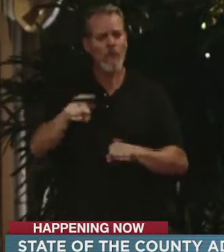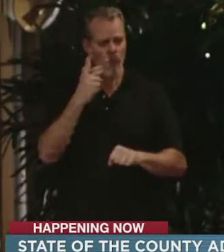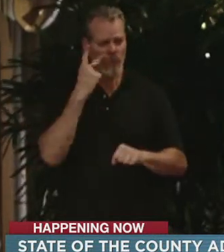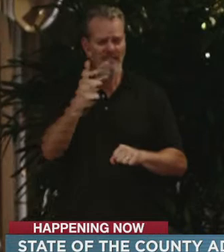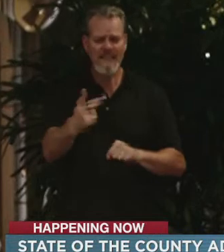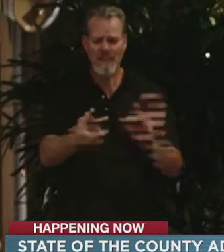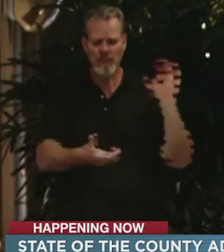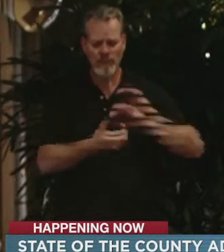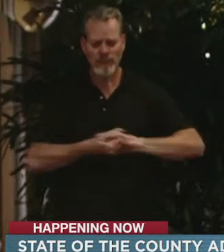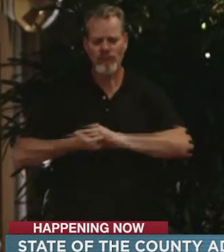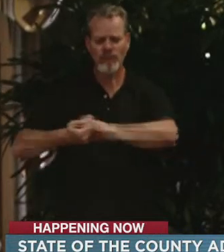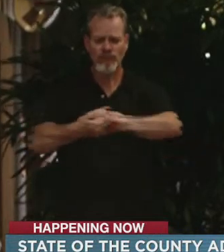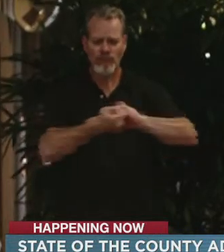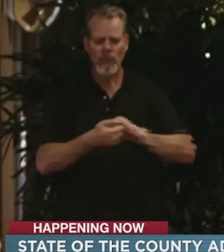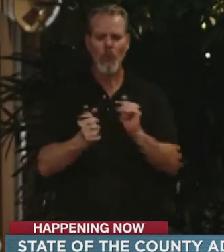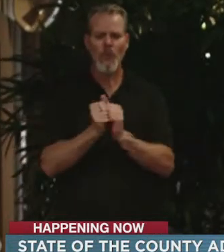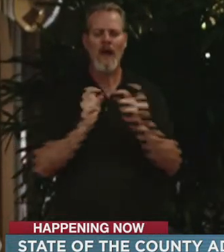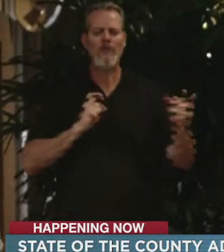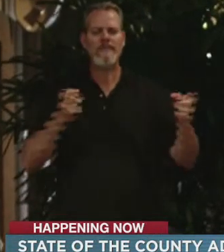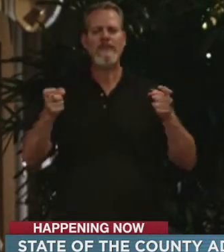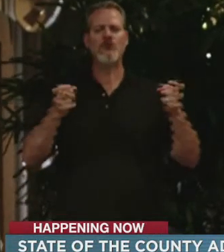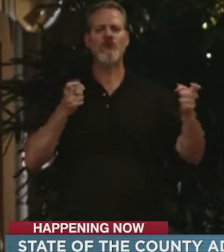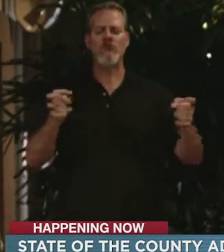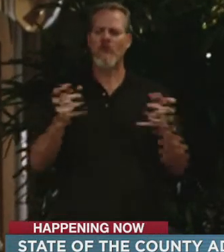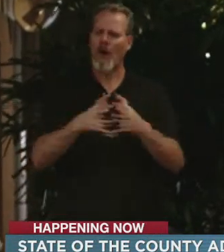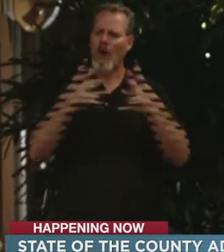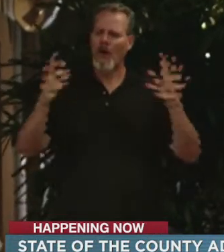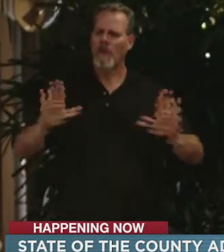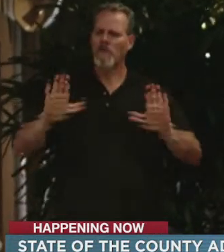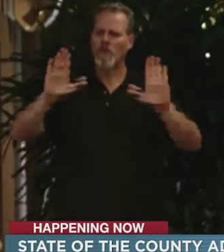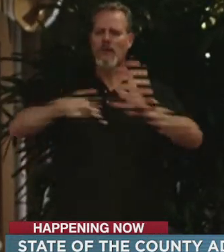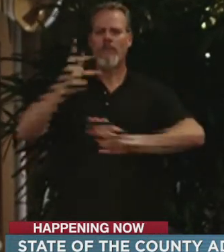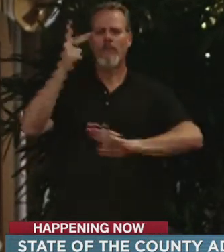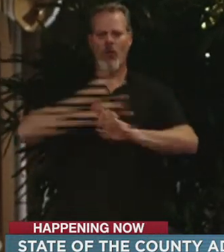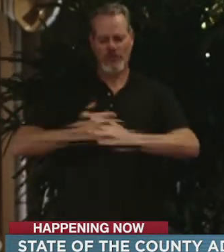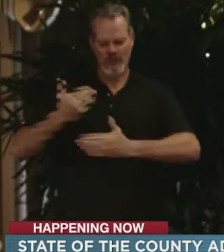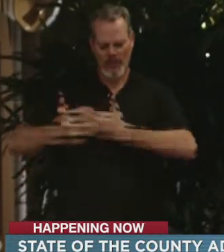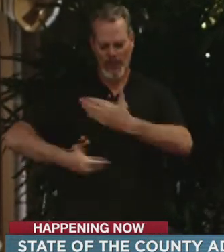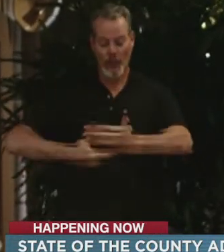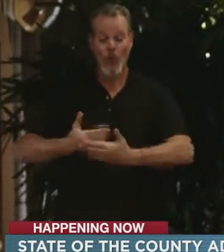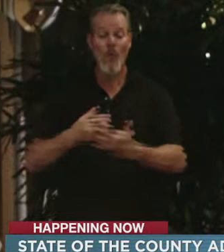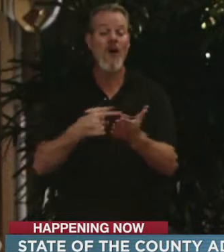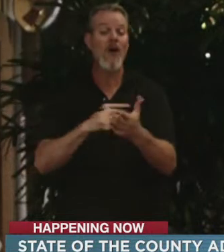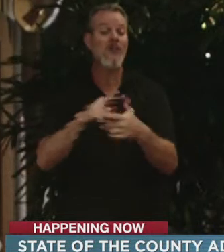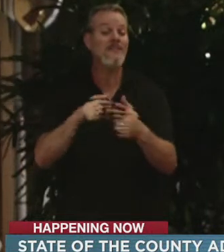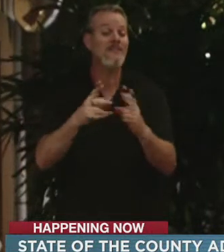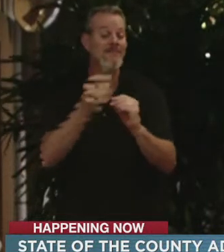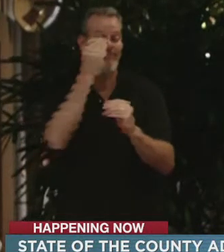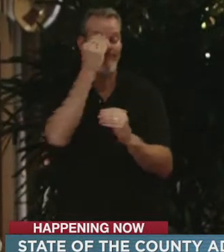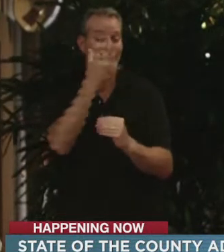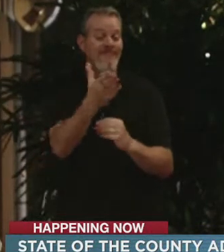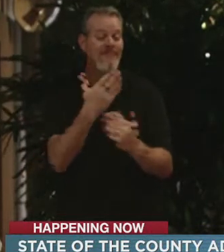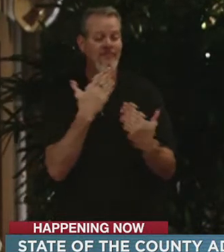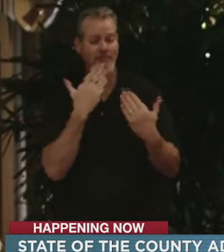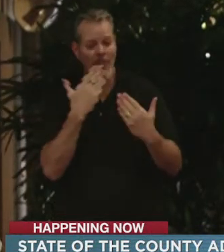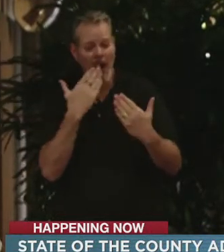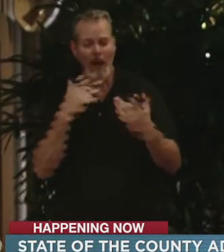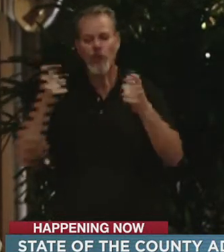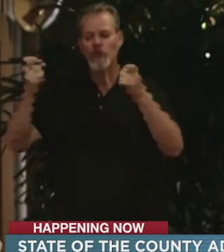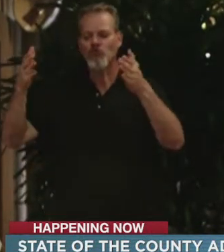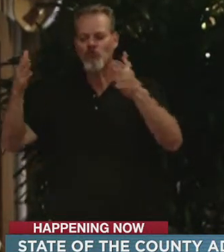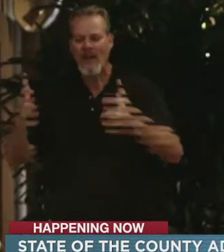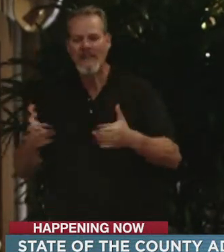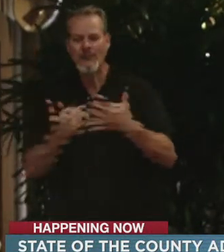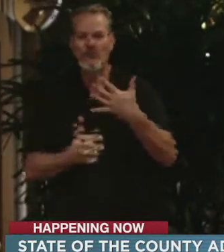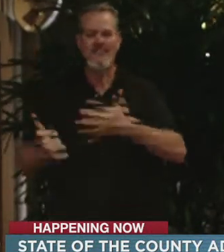and partnership with the administration, a lot of great projects coming through. And I just want to say mahalo to all the directors, deputy